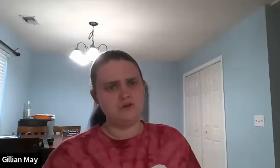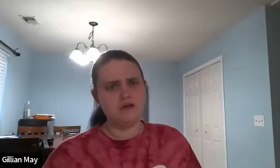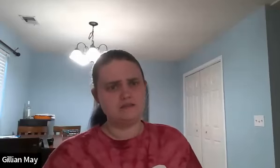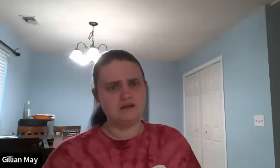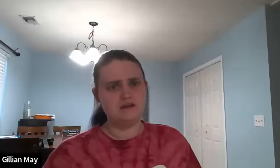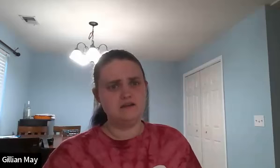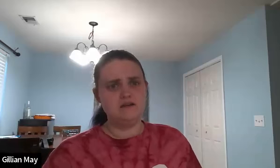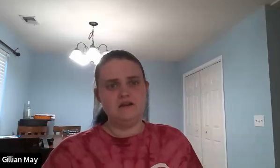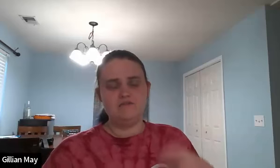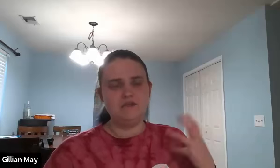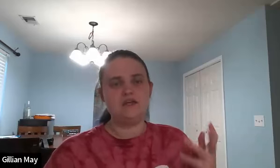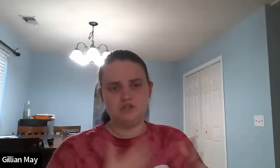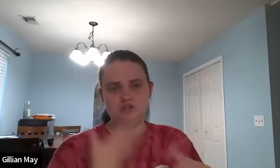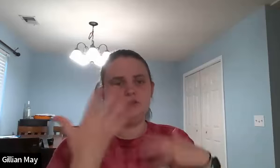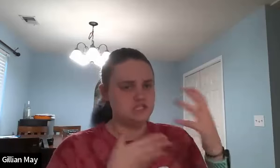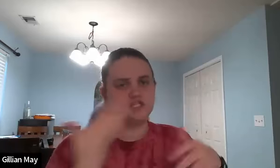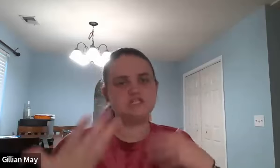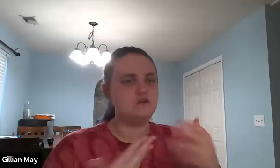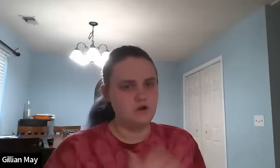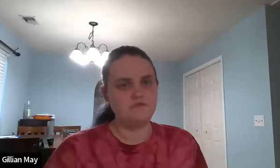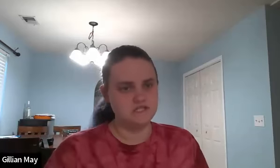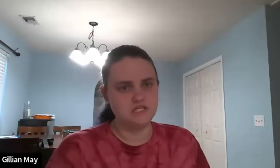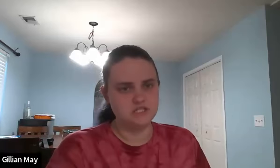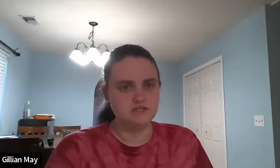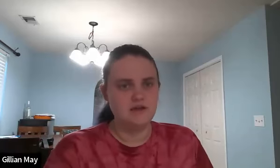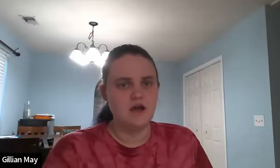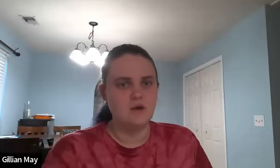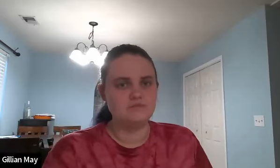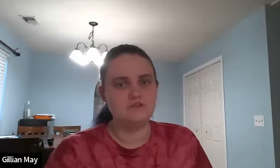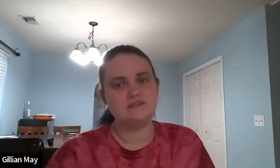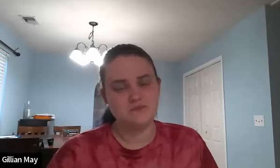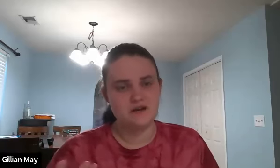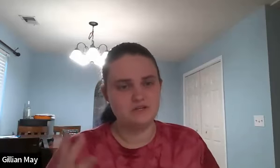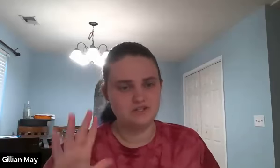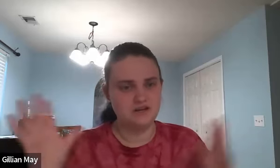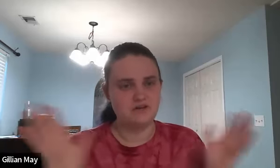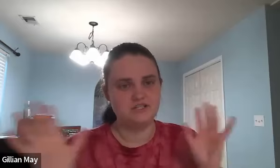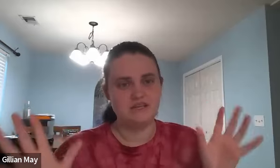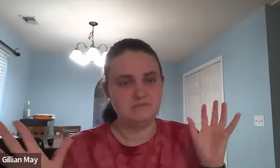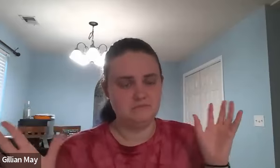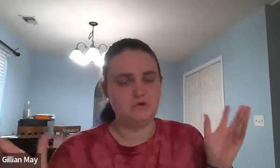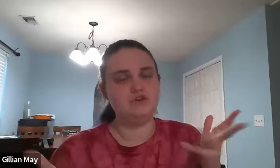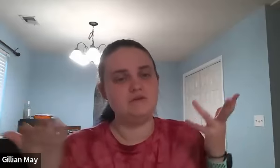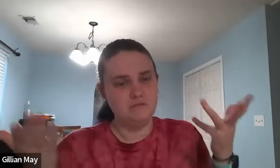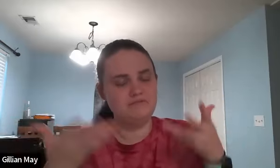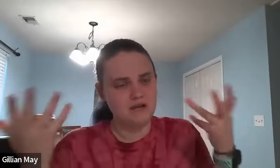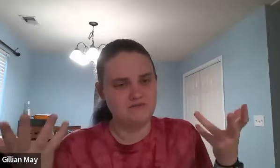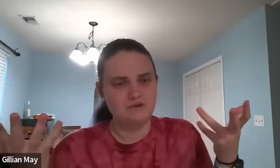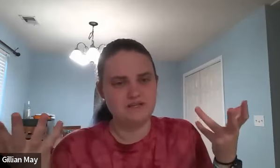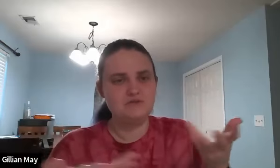know that sign. Like, it's just a normal conversation. So that's something that I always try to encourage is like, or try to remind everyone is don't